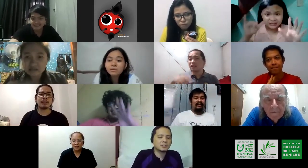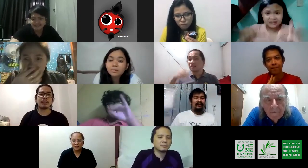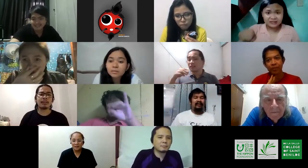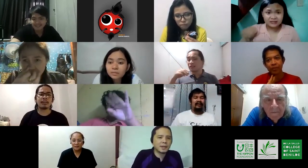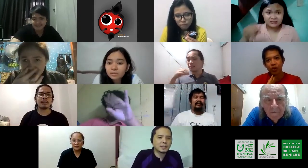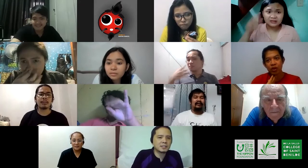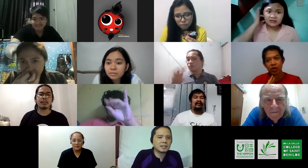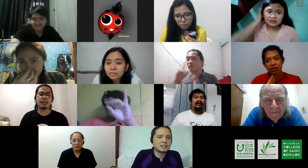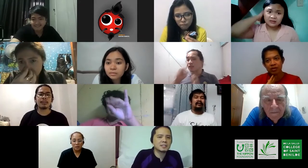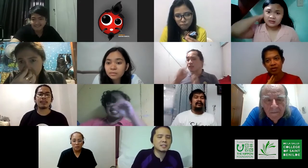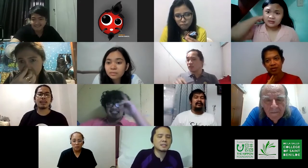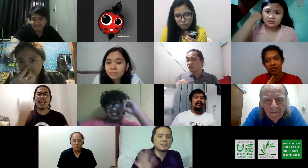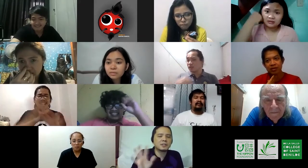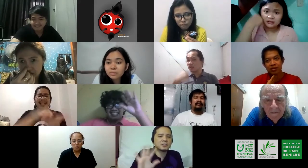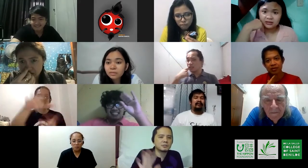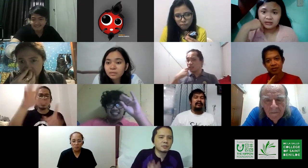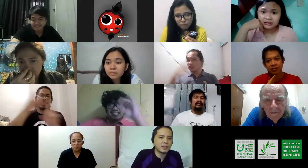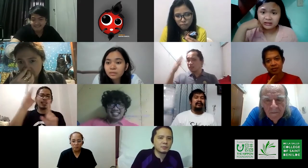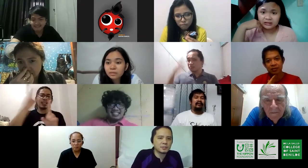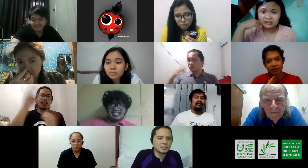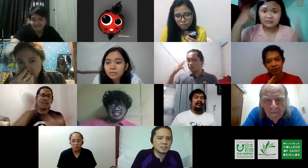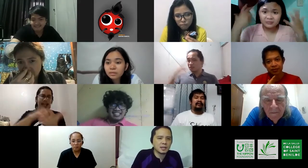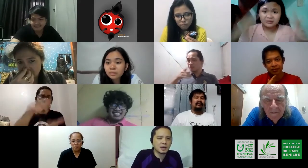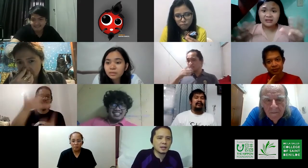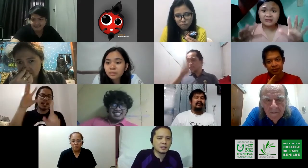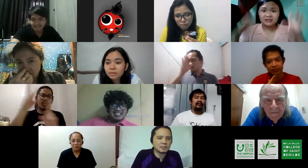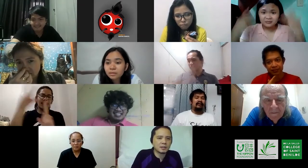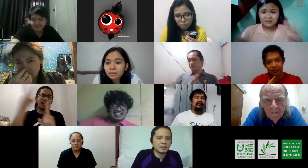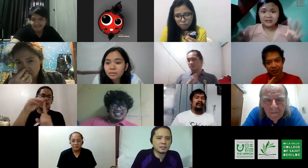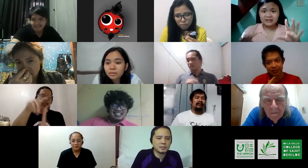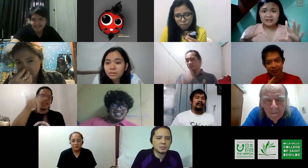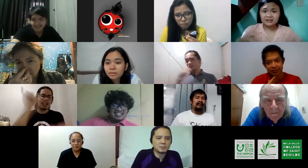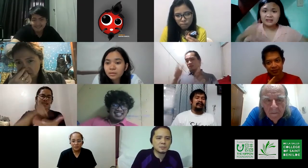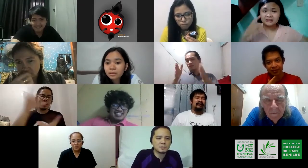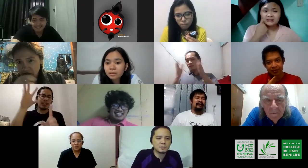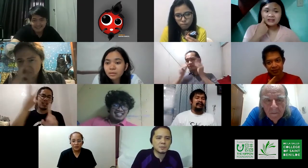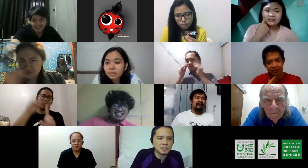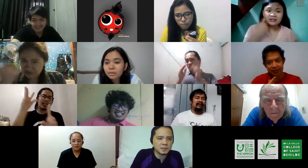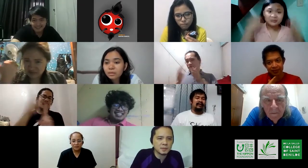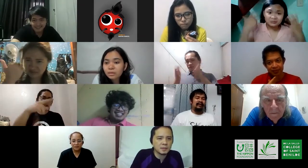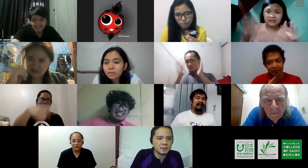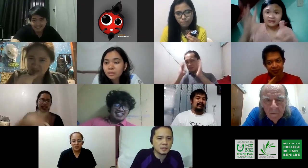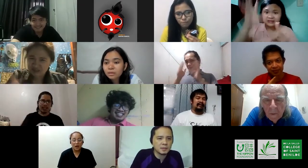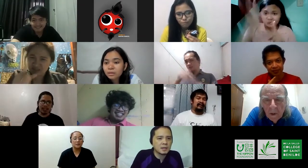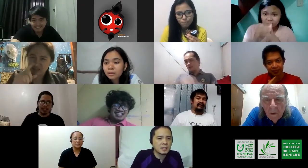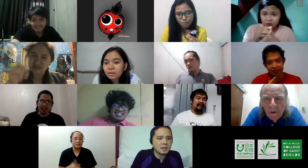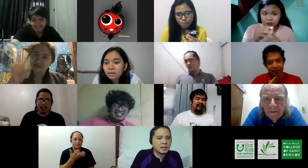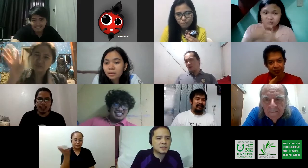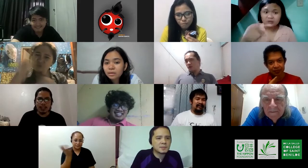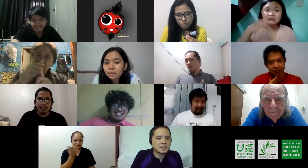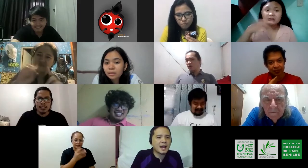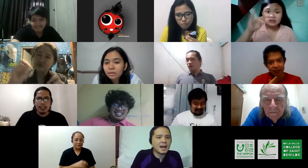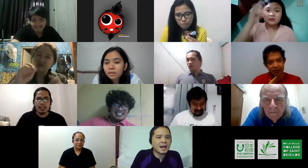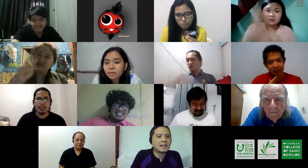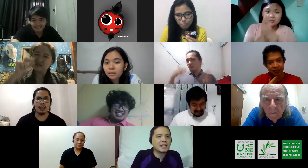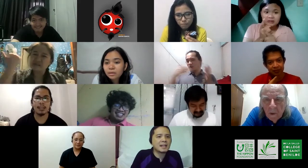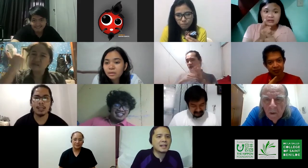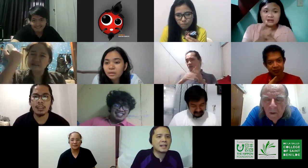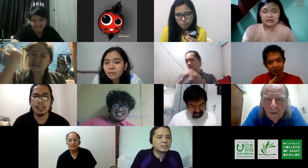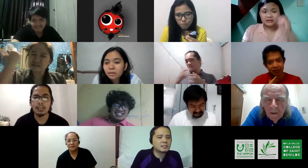Meng's just saying this is a different issue. Sorry, I was just talking. It was just between me and Jasmine. But Okay. Jasmine said, I just talked to